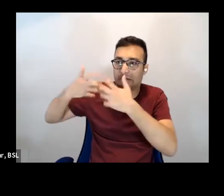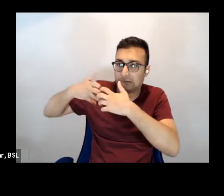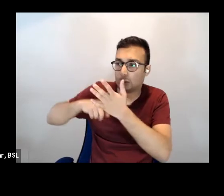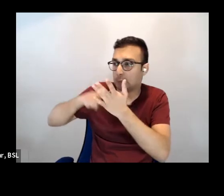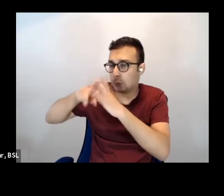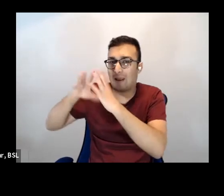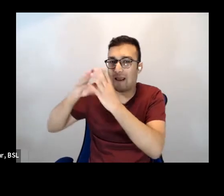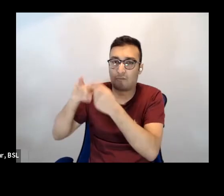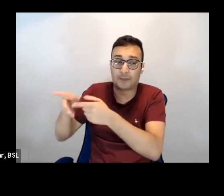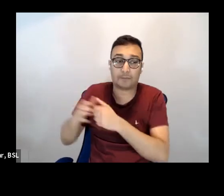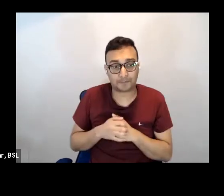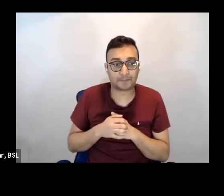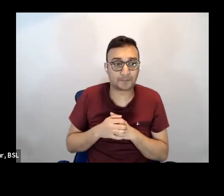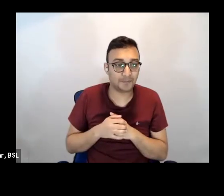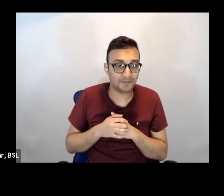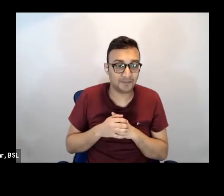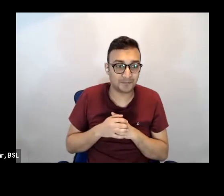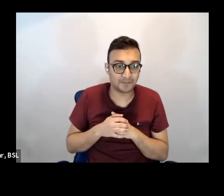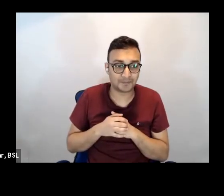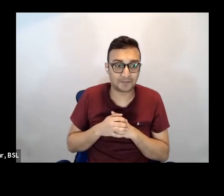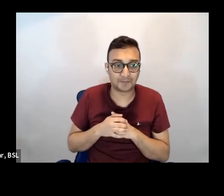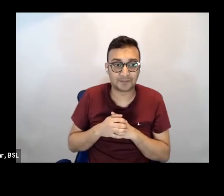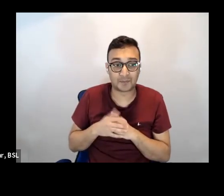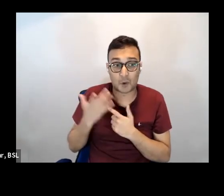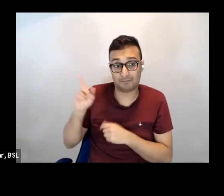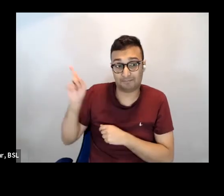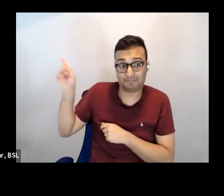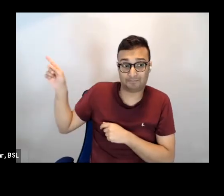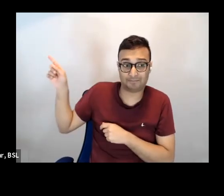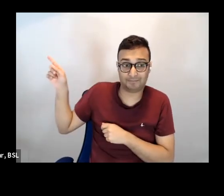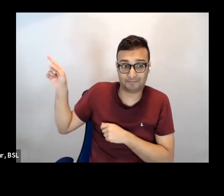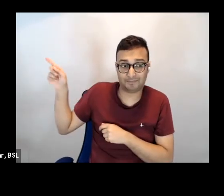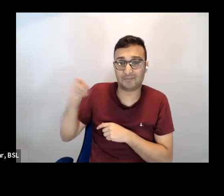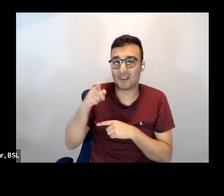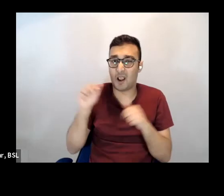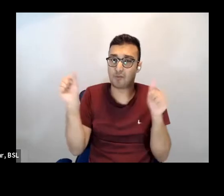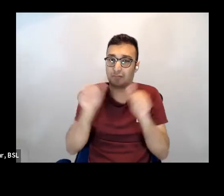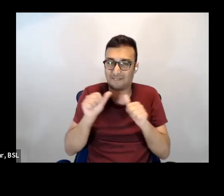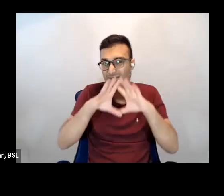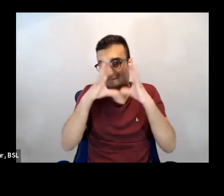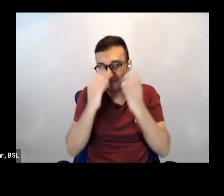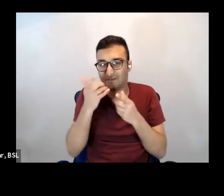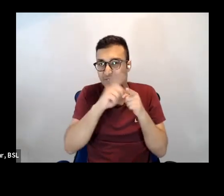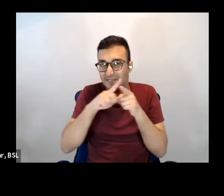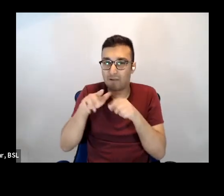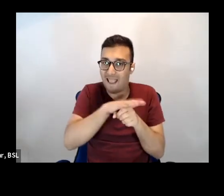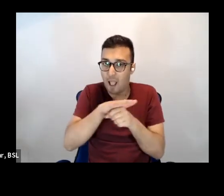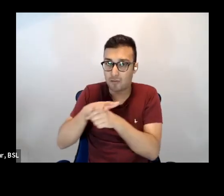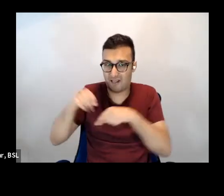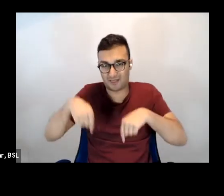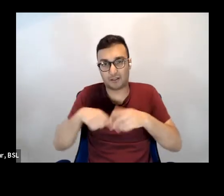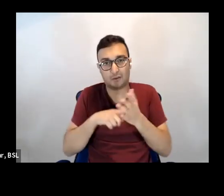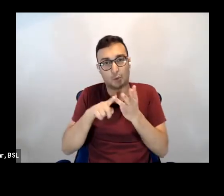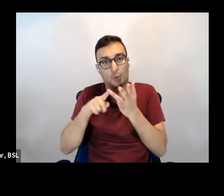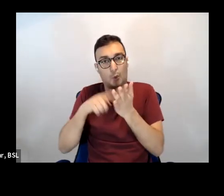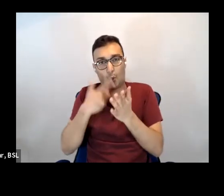Sorry, please, to the last one. So this slide gives a brief overview of the areas covered by the tool. So it looks